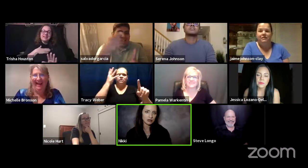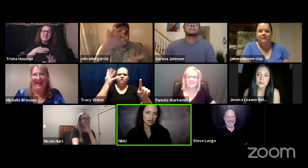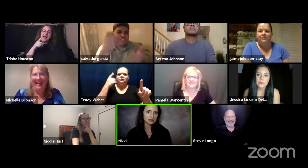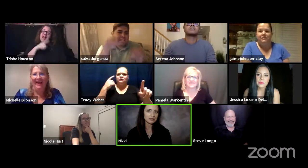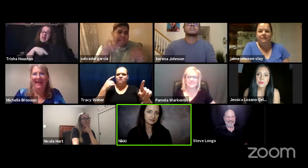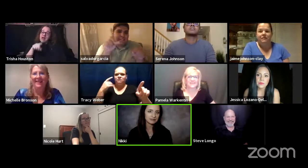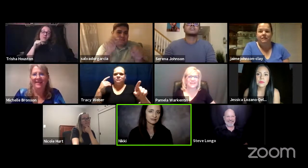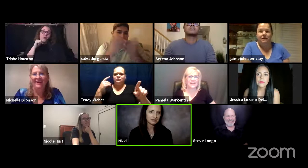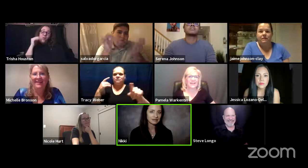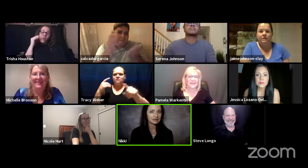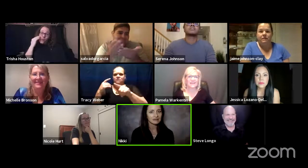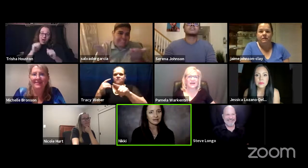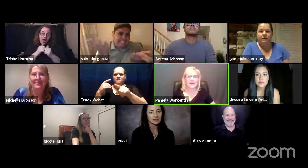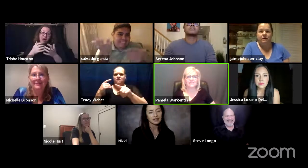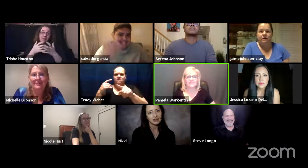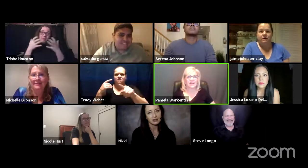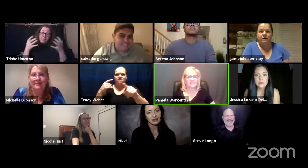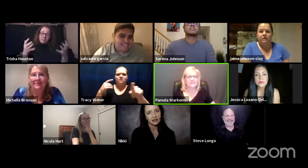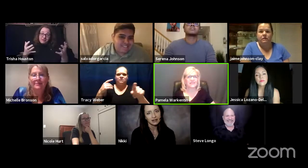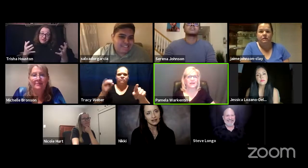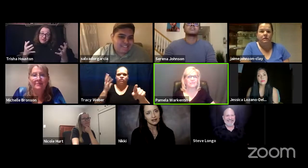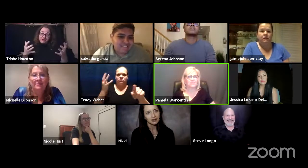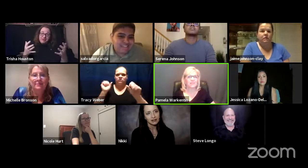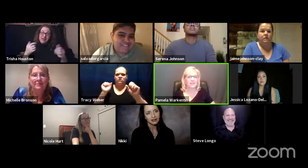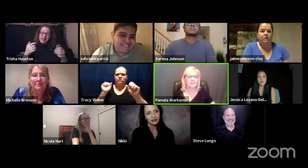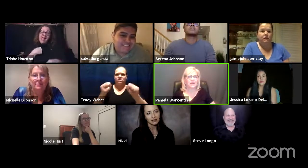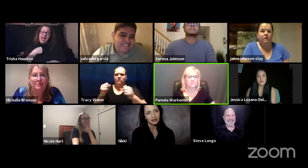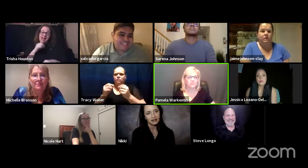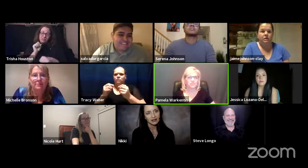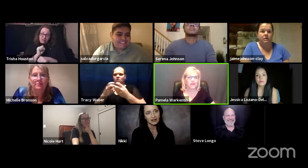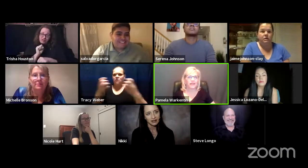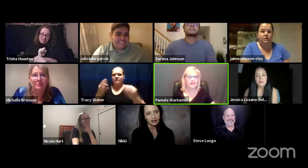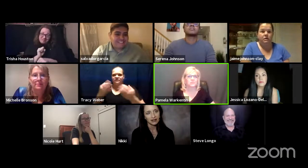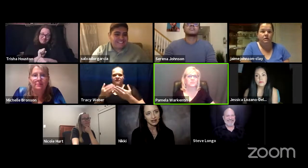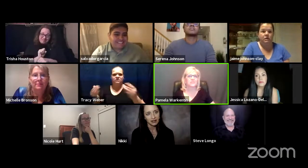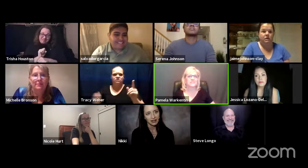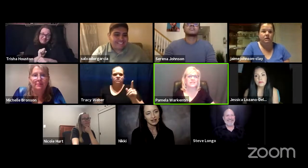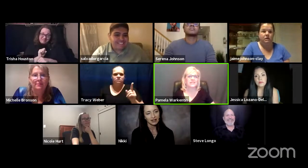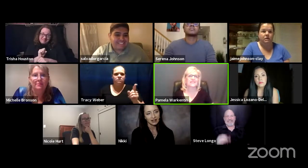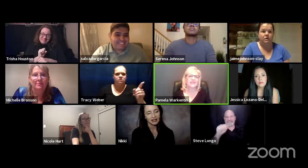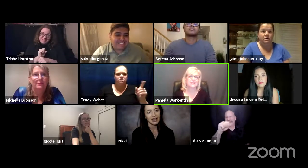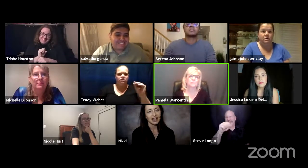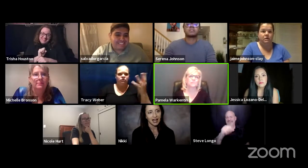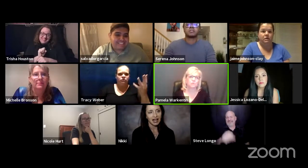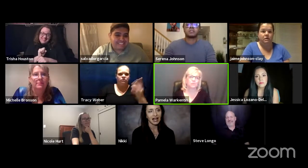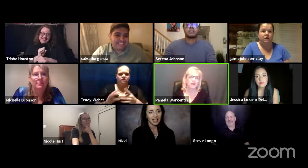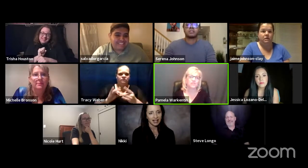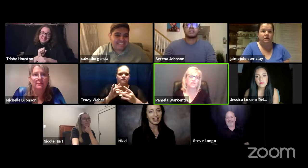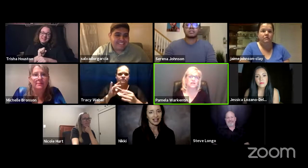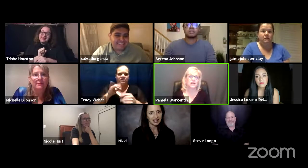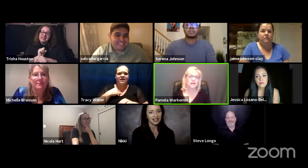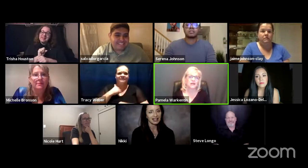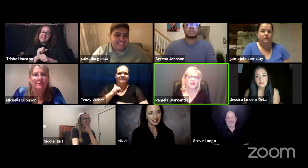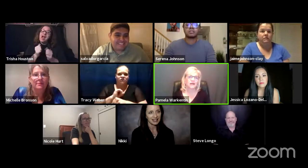great. And Sal is saying, I'm just thinking about Trisha, and Trisha is saying, thank you so much.